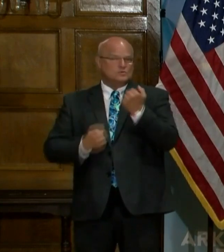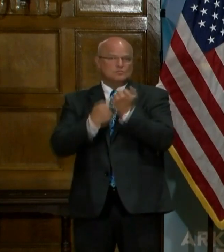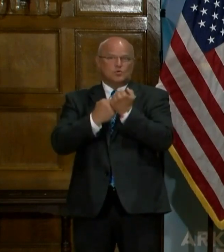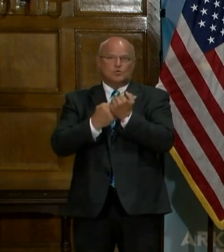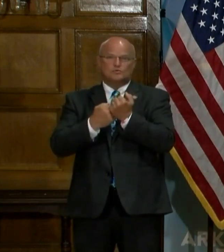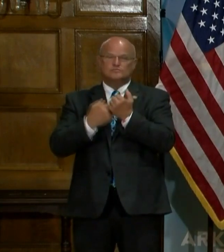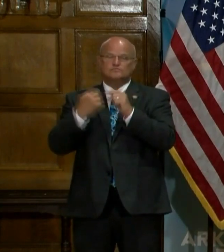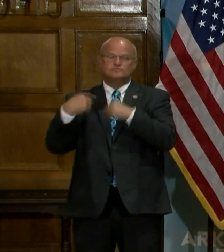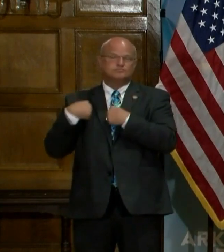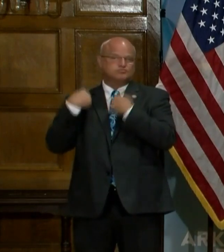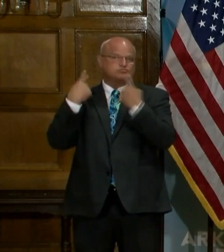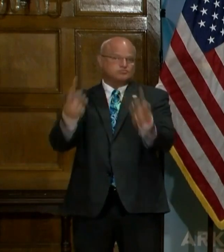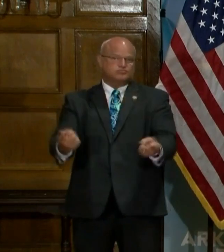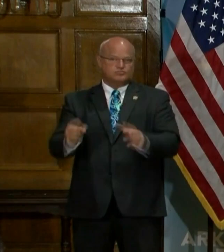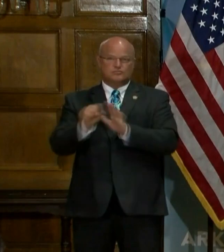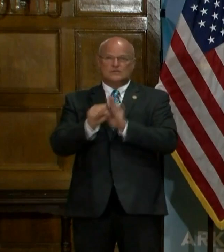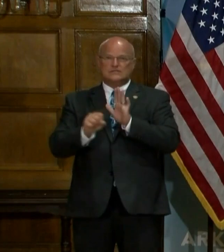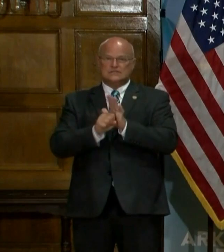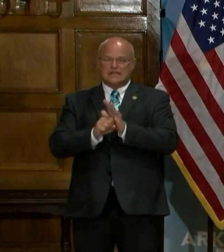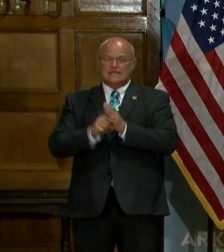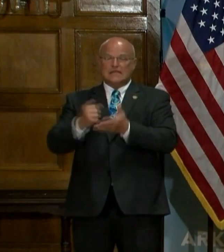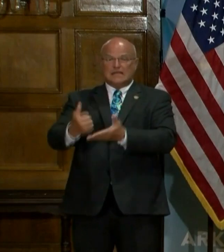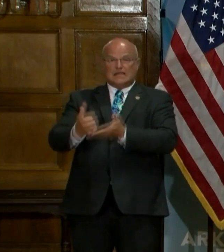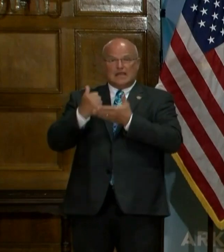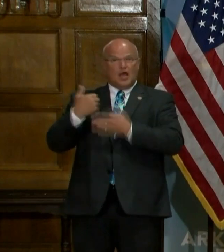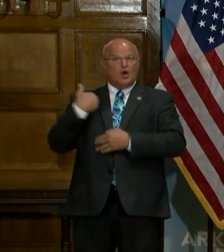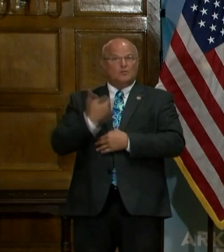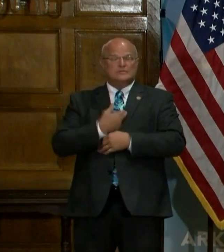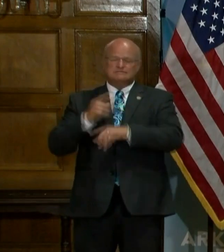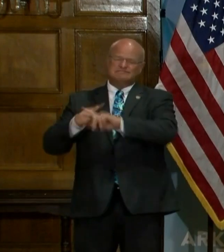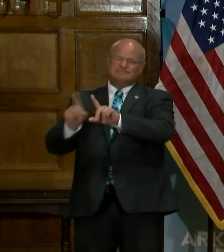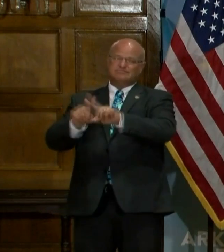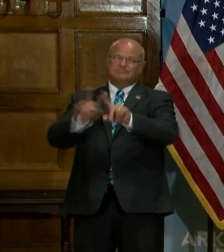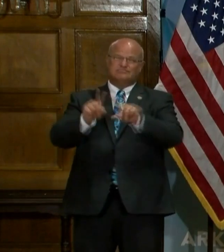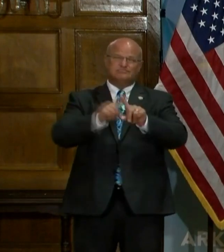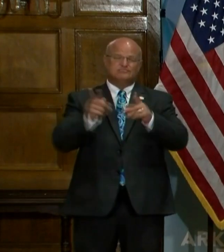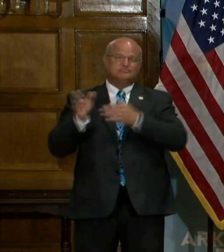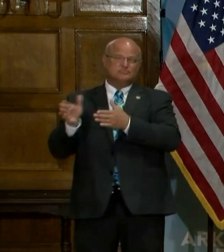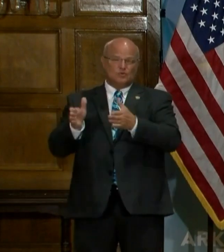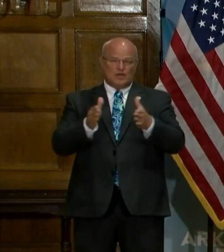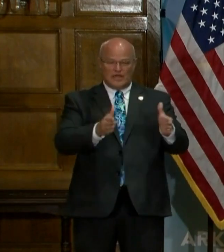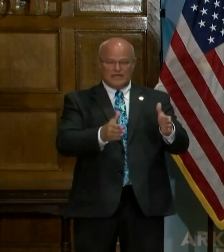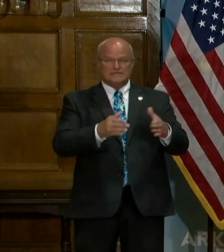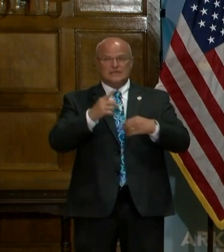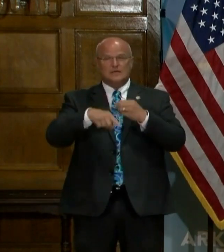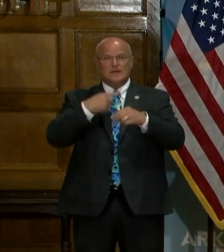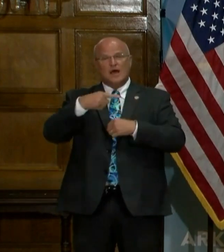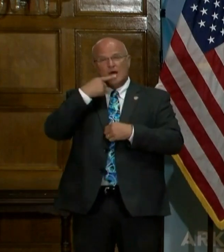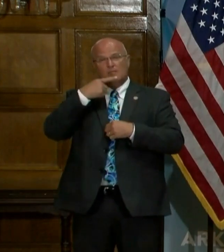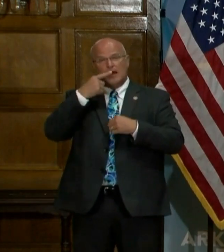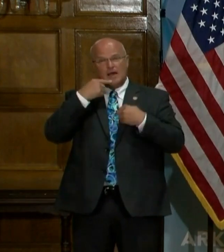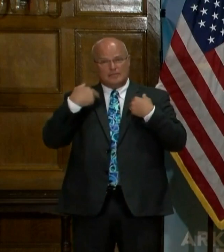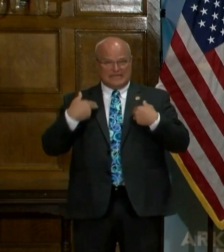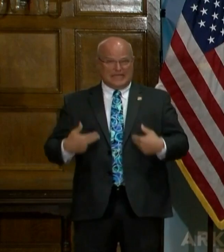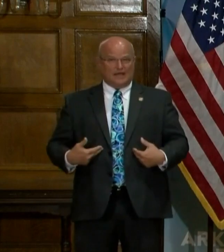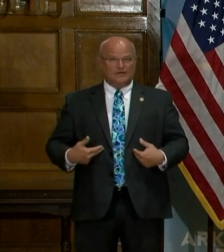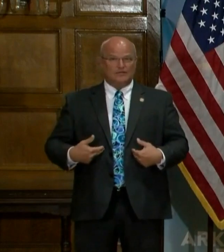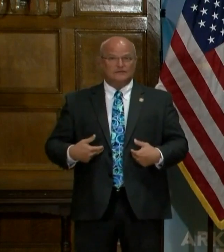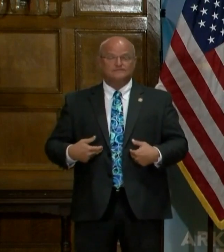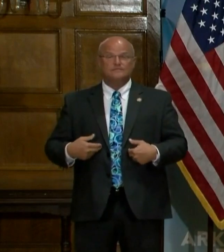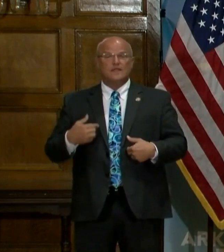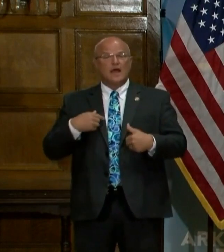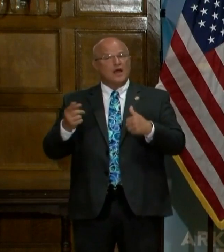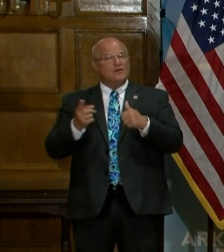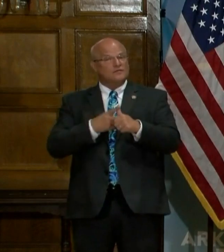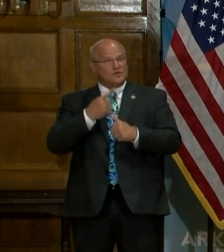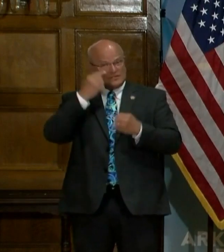mechanism for our state, an enterprise that helps us in so many different ways in the areas of public health. I first want